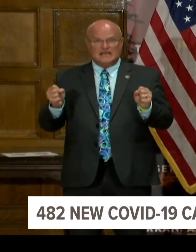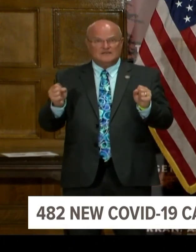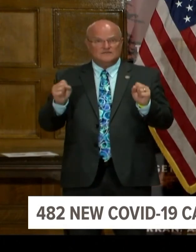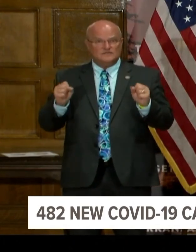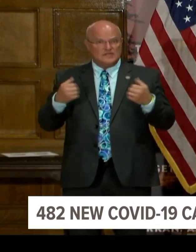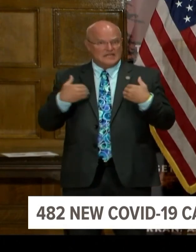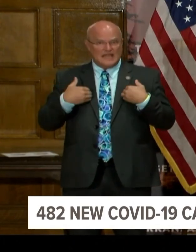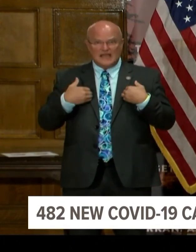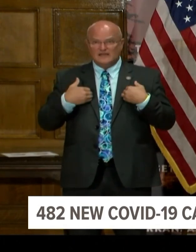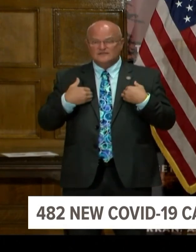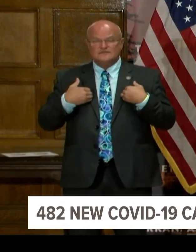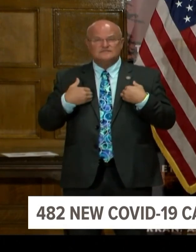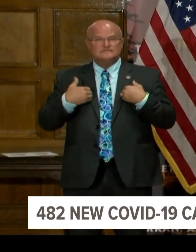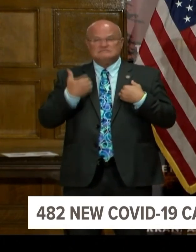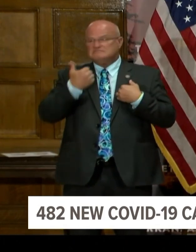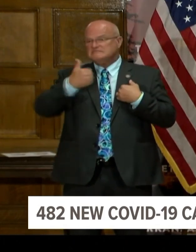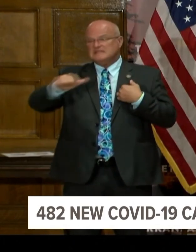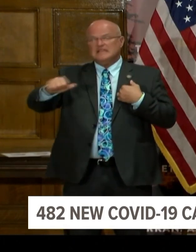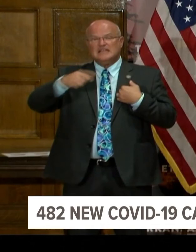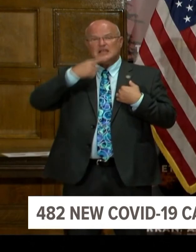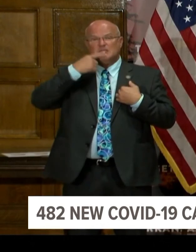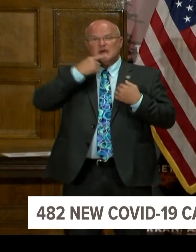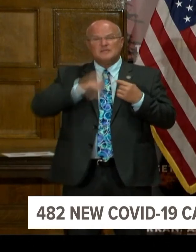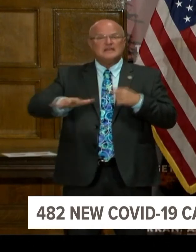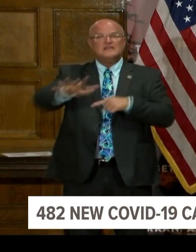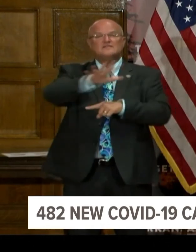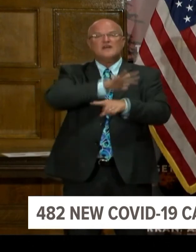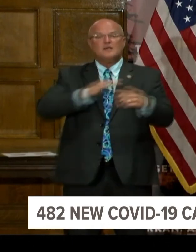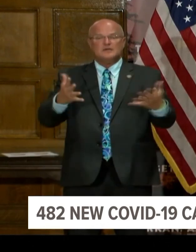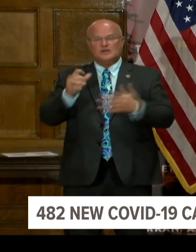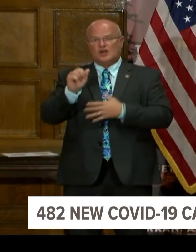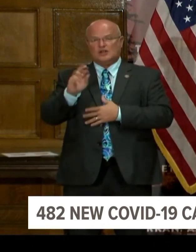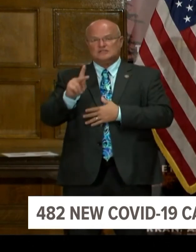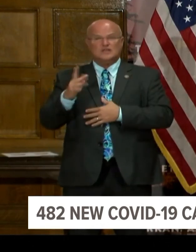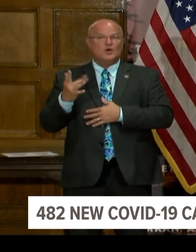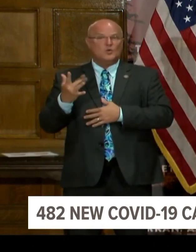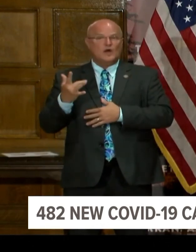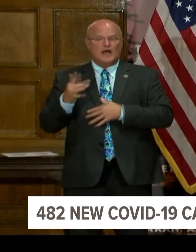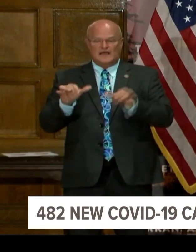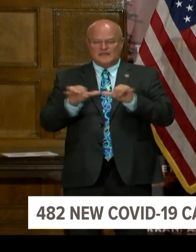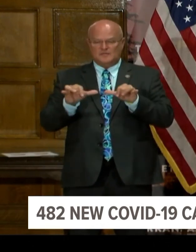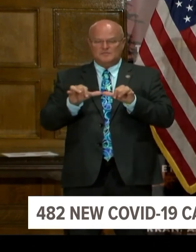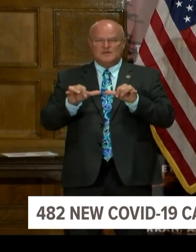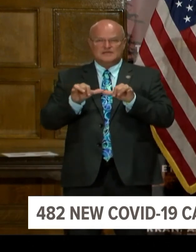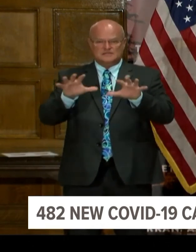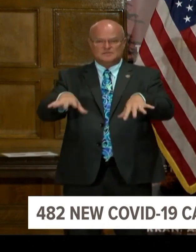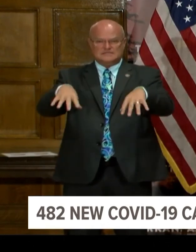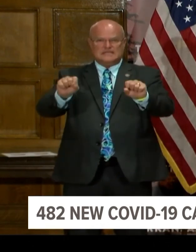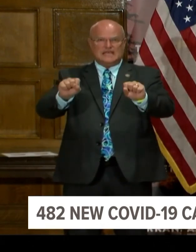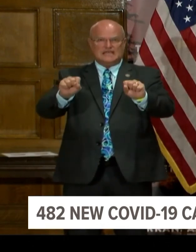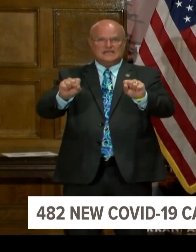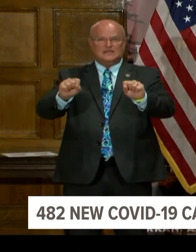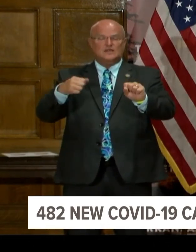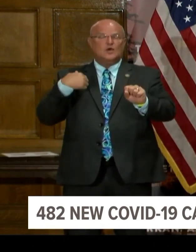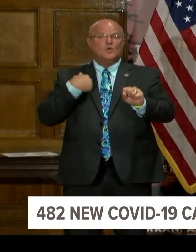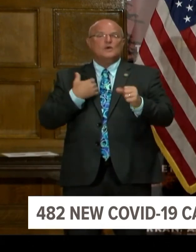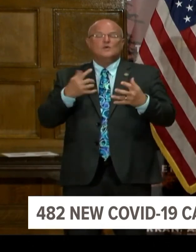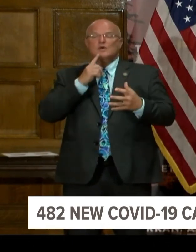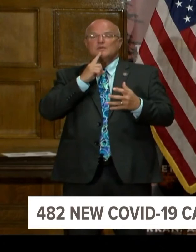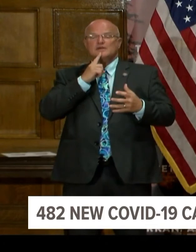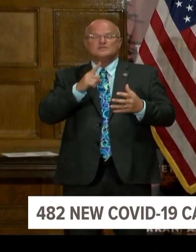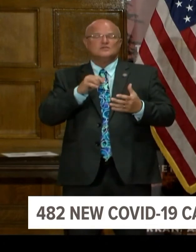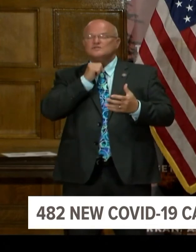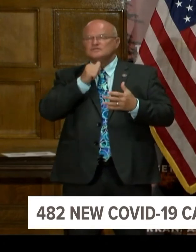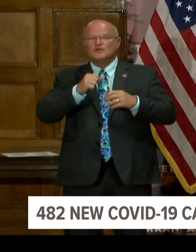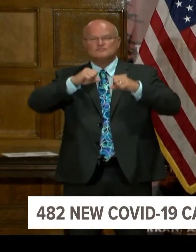have in any public environment in Arkansas because of the measures that have been taken. We just want to make sure we don't